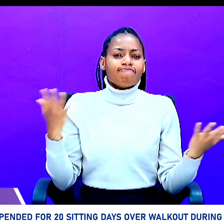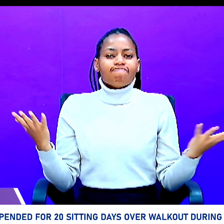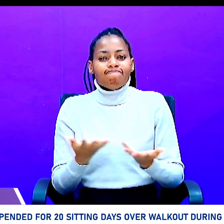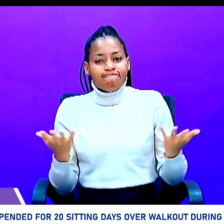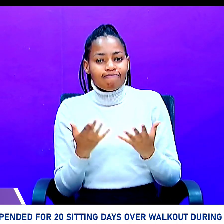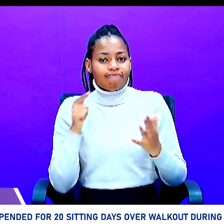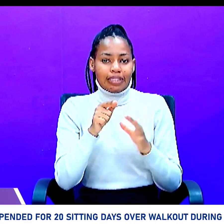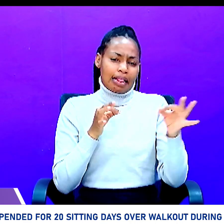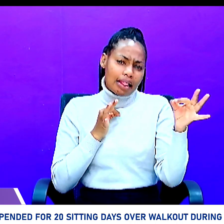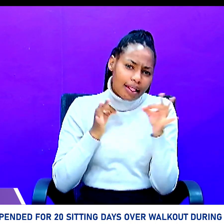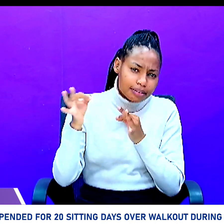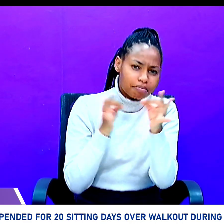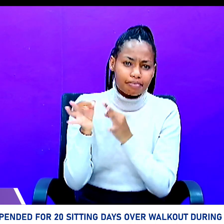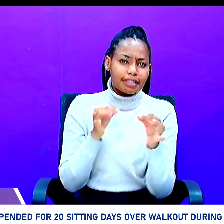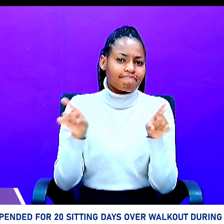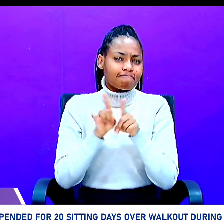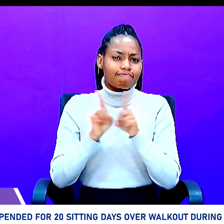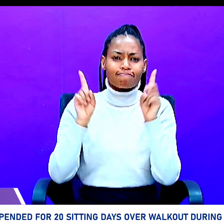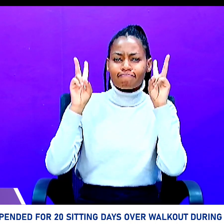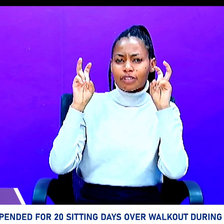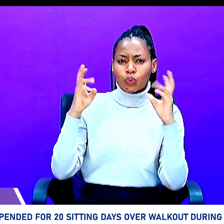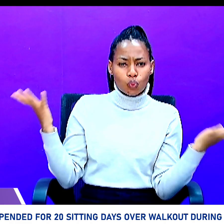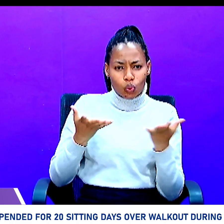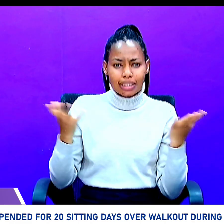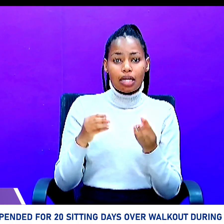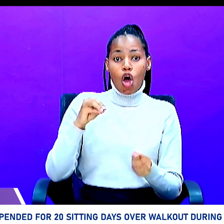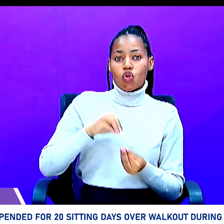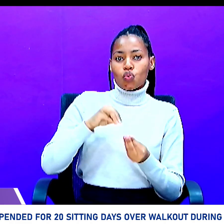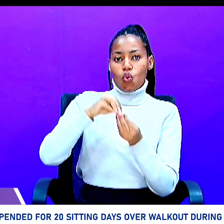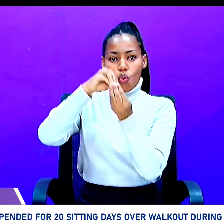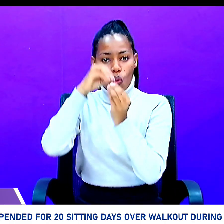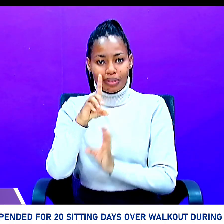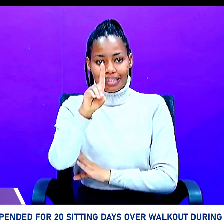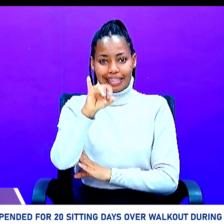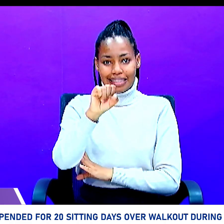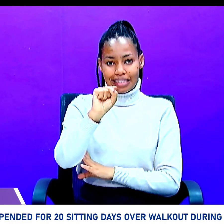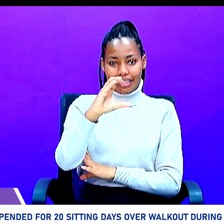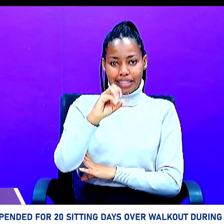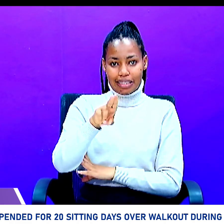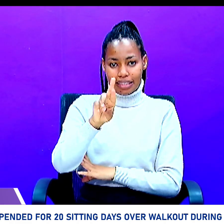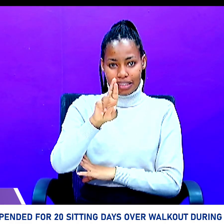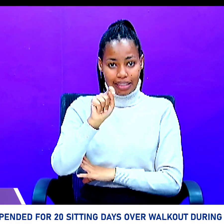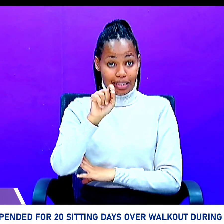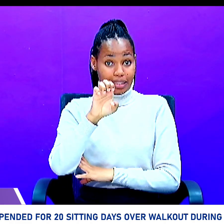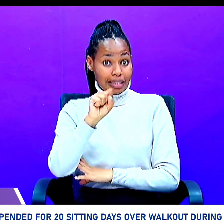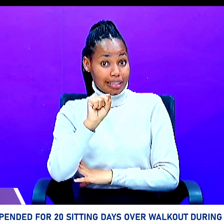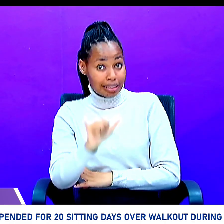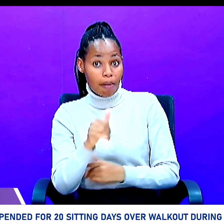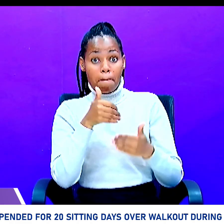Her decision to walk out prompted Wetangula to describe the act as total discourtesy